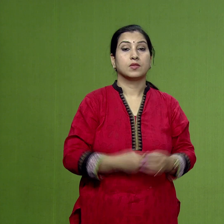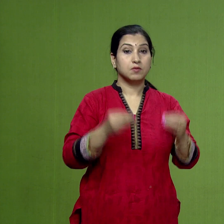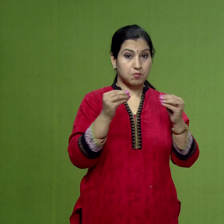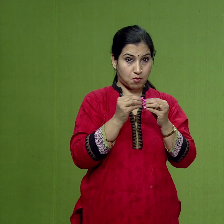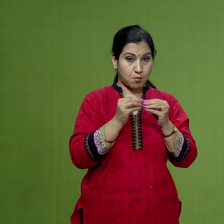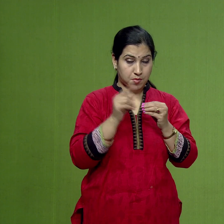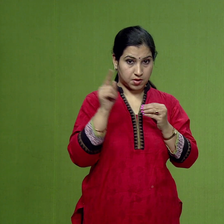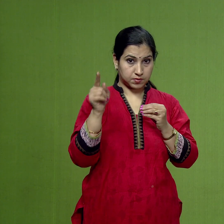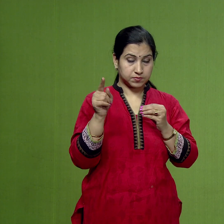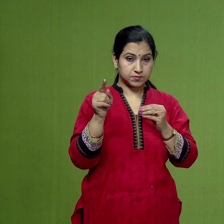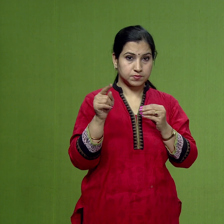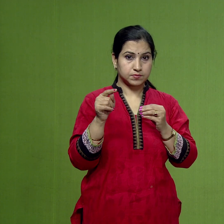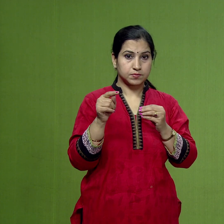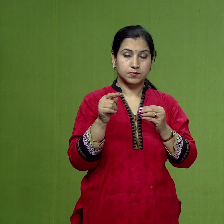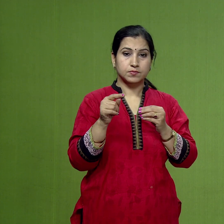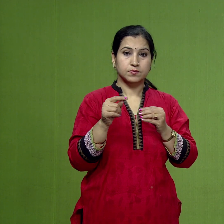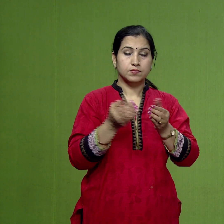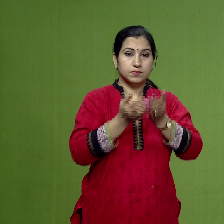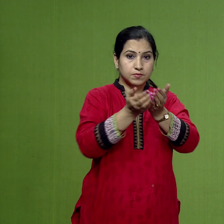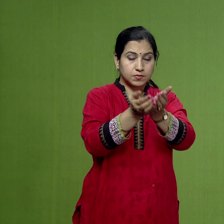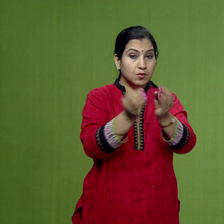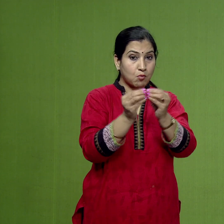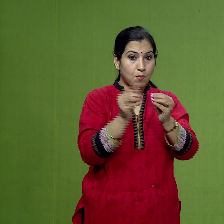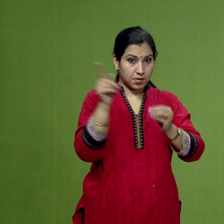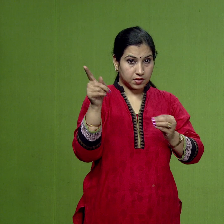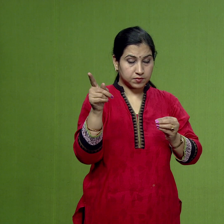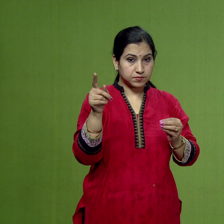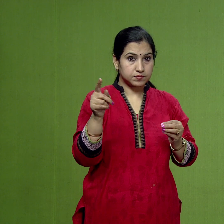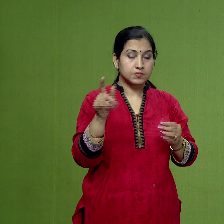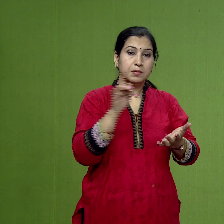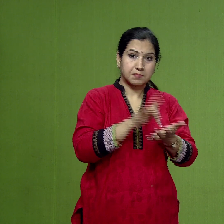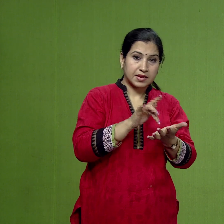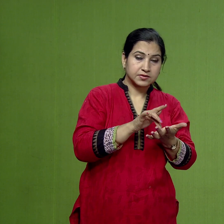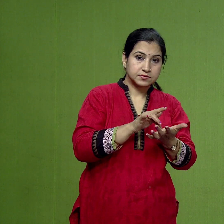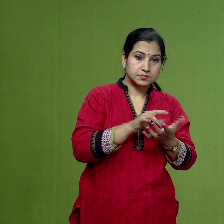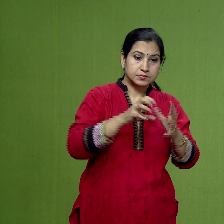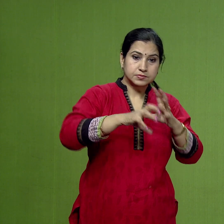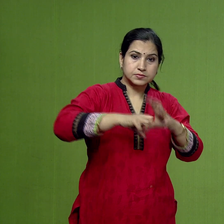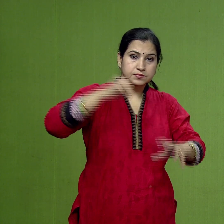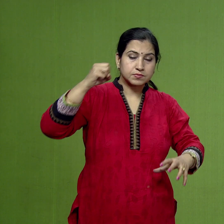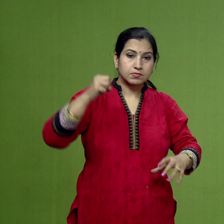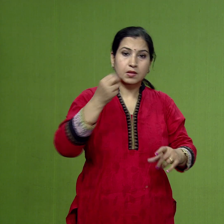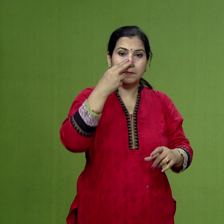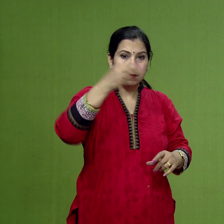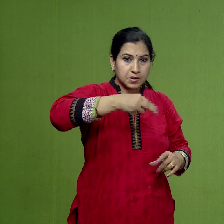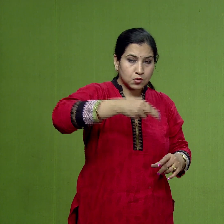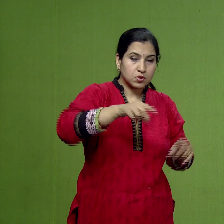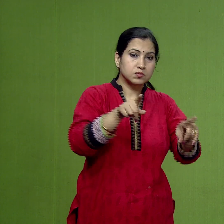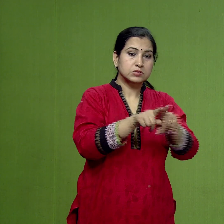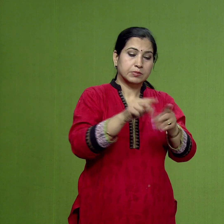Bombay High, located off the shore of Mumbai, has been a place to extract petroleum and natural gas.